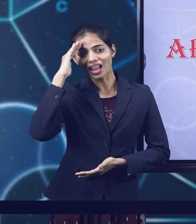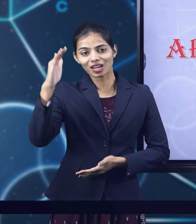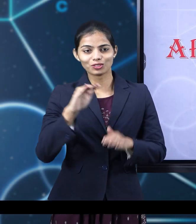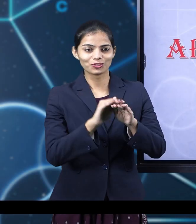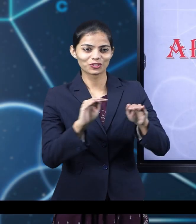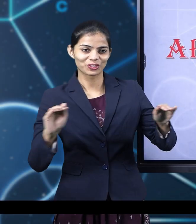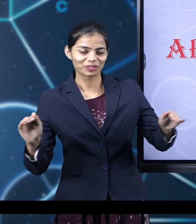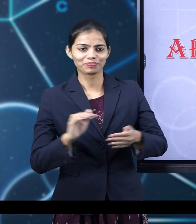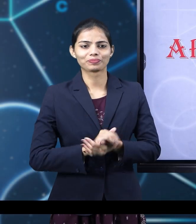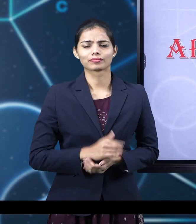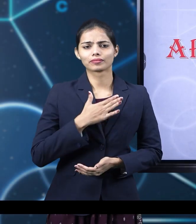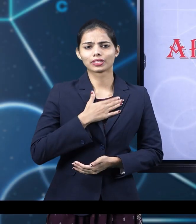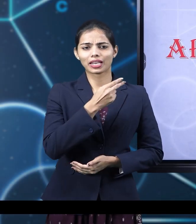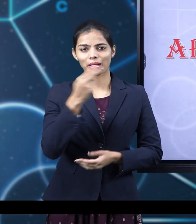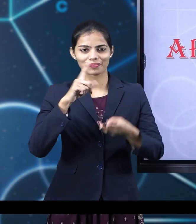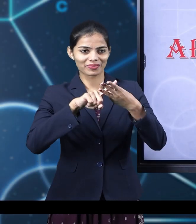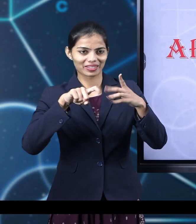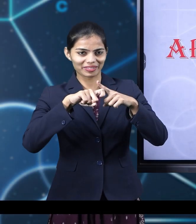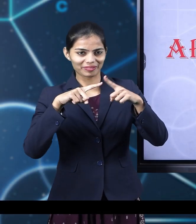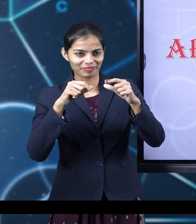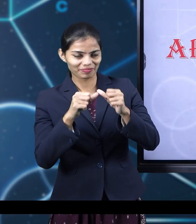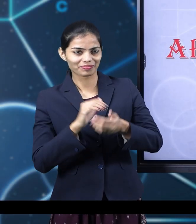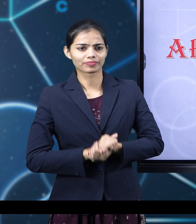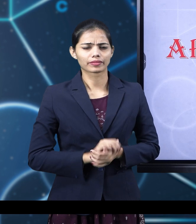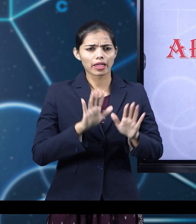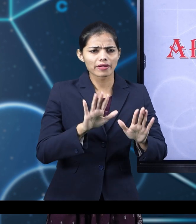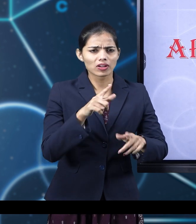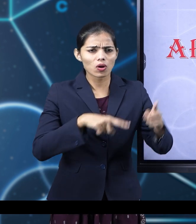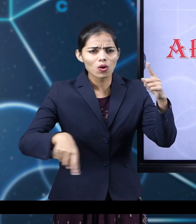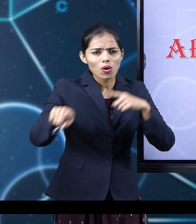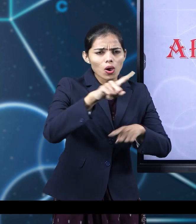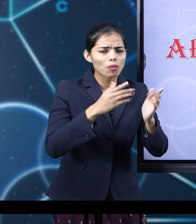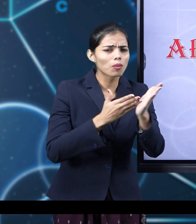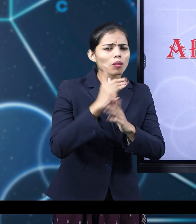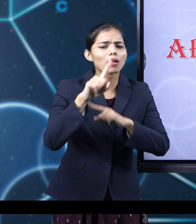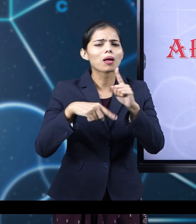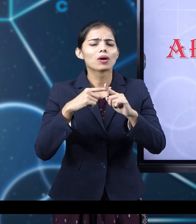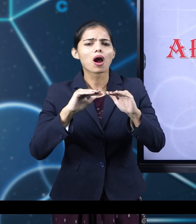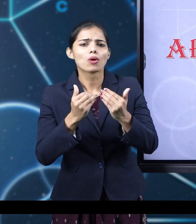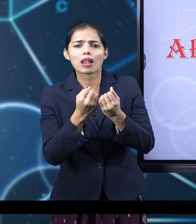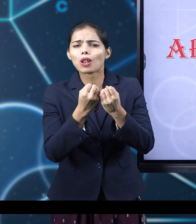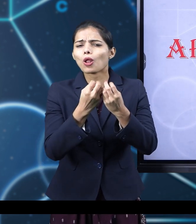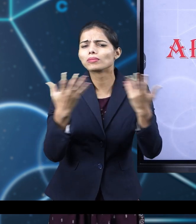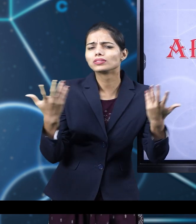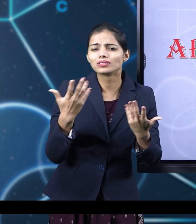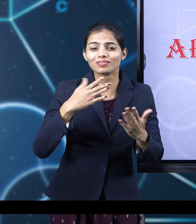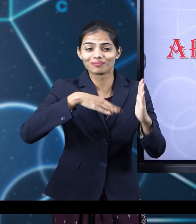Hello students, I am Ekta. Have you ever thought about how much paint